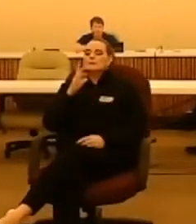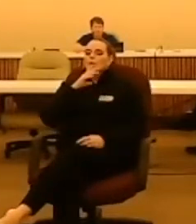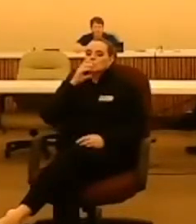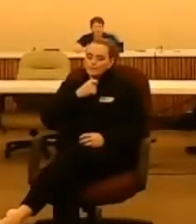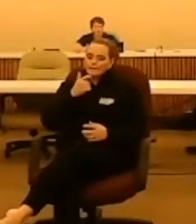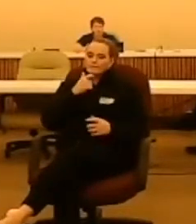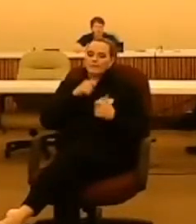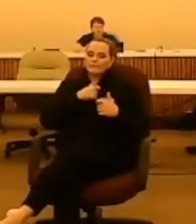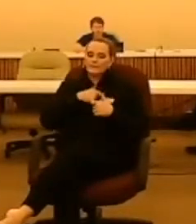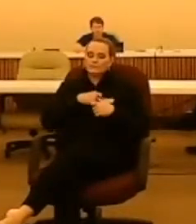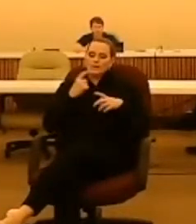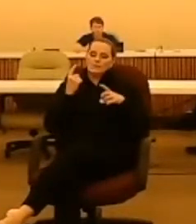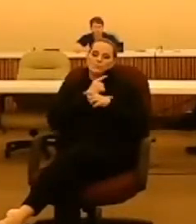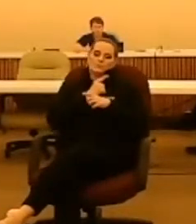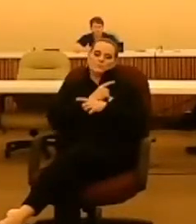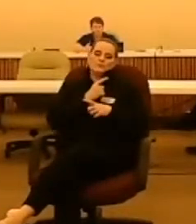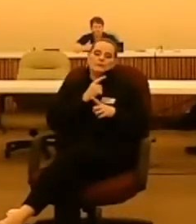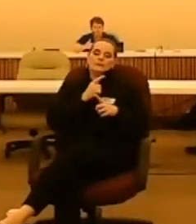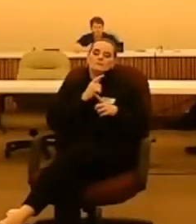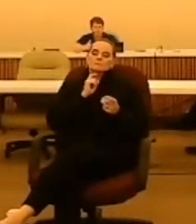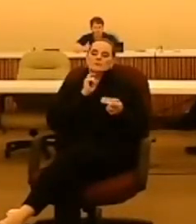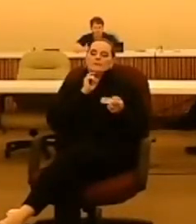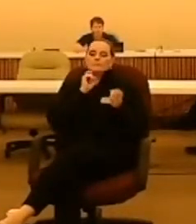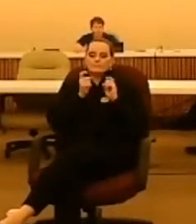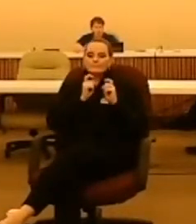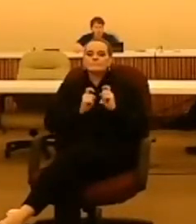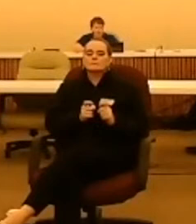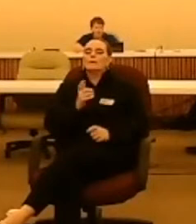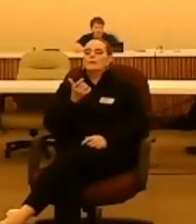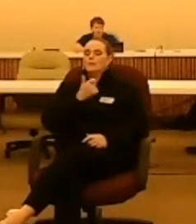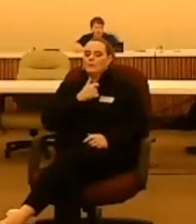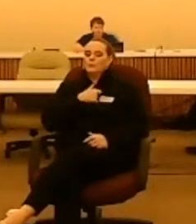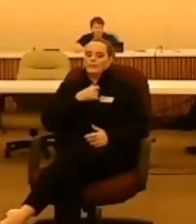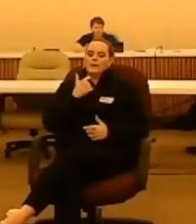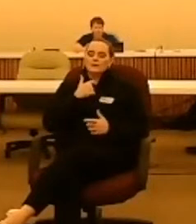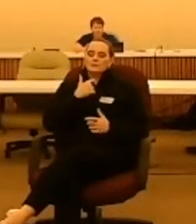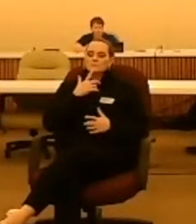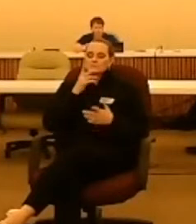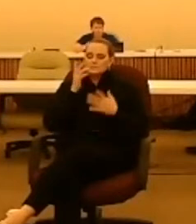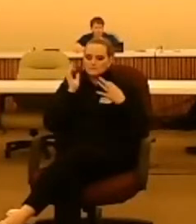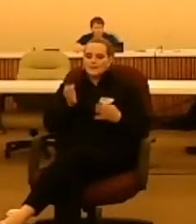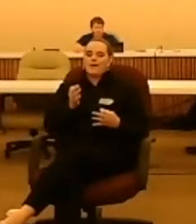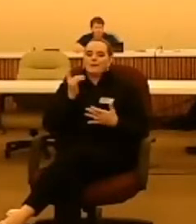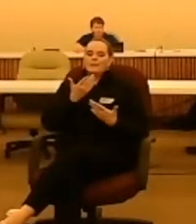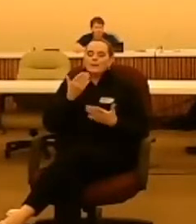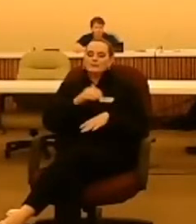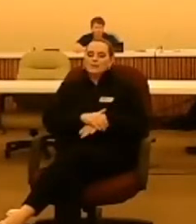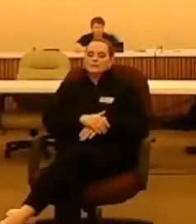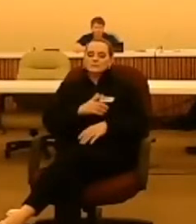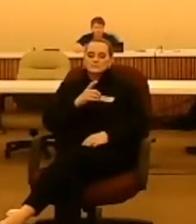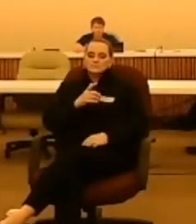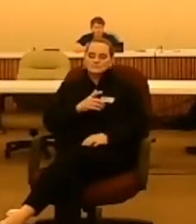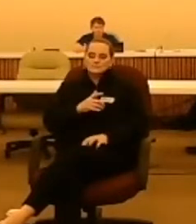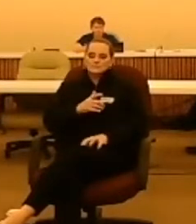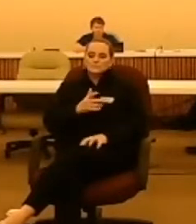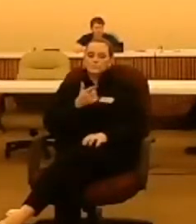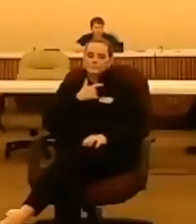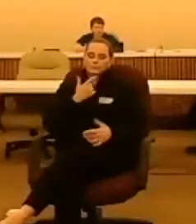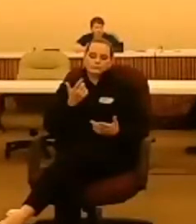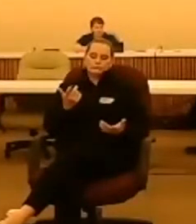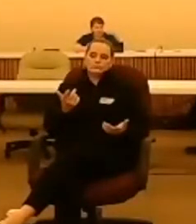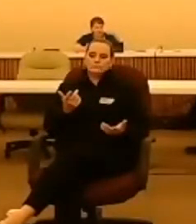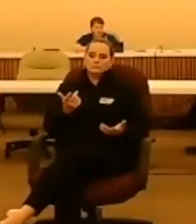everything has been properly mitigated, we can make a ruling that night. If everything isn't proper, I mean, we could